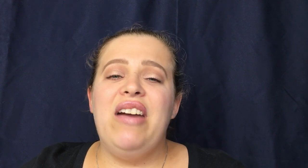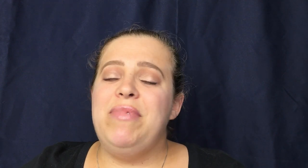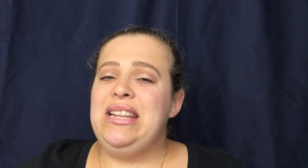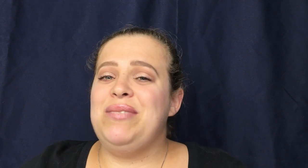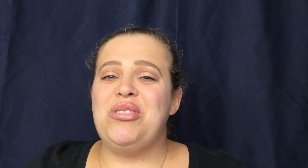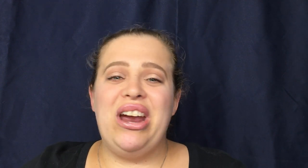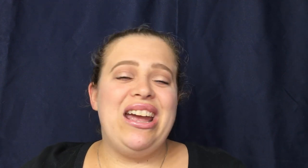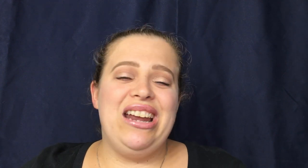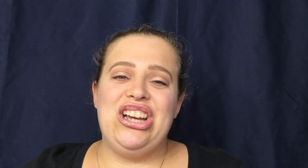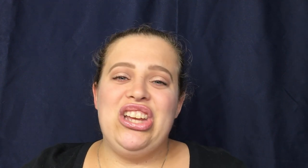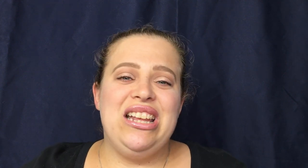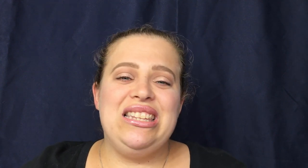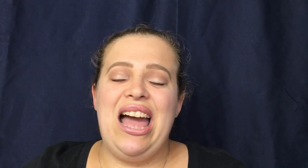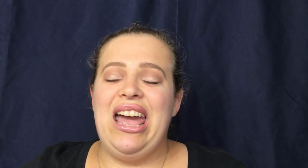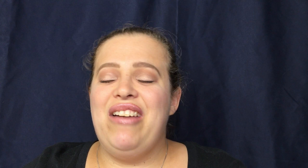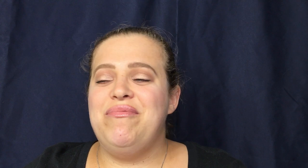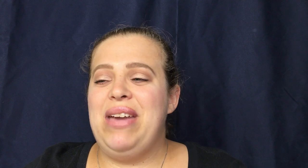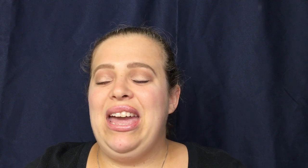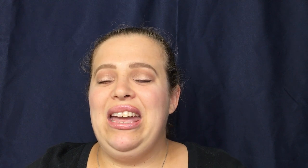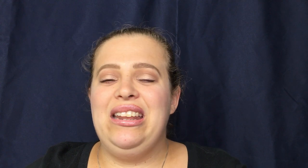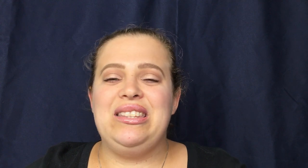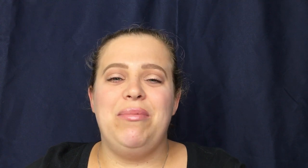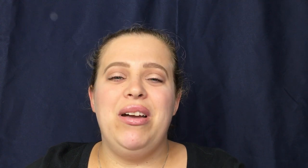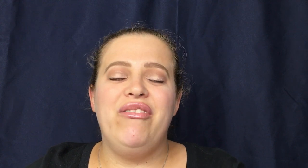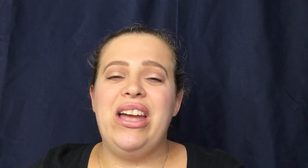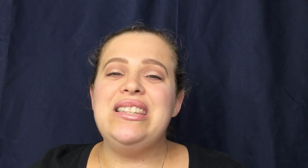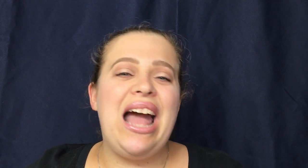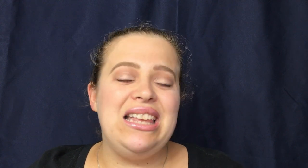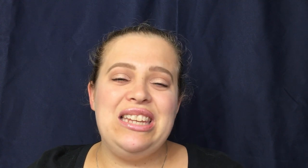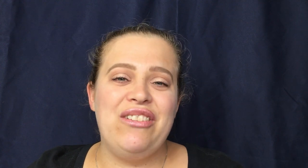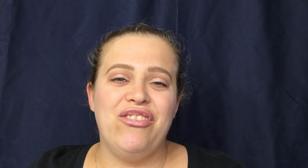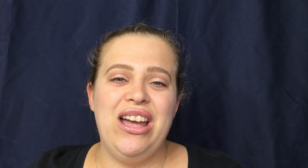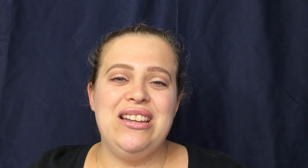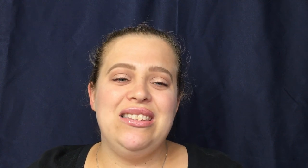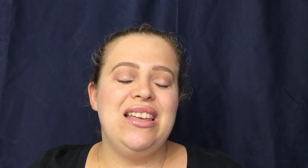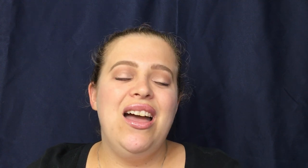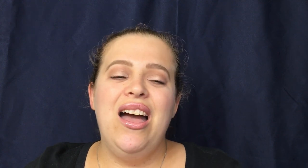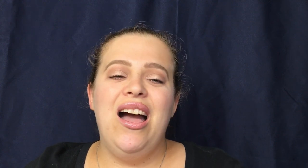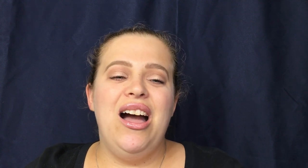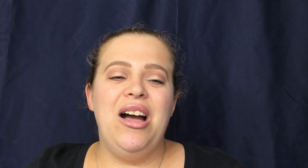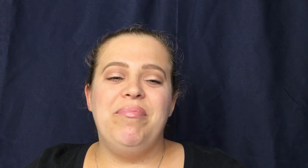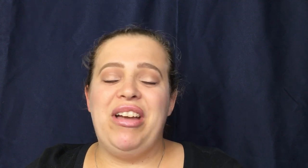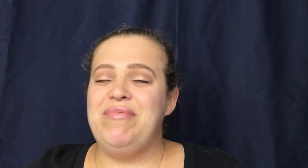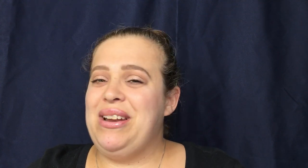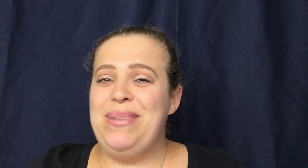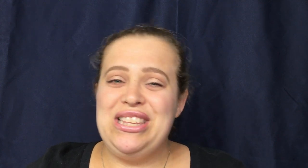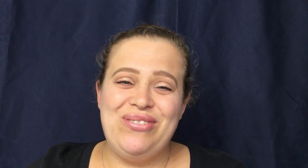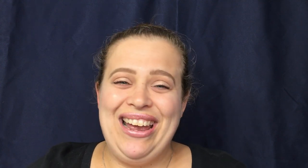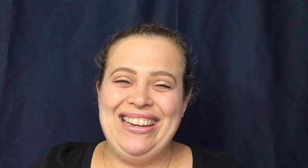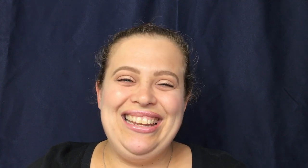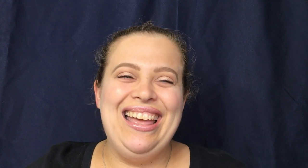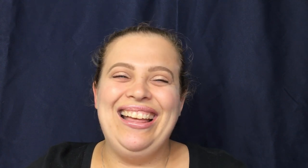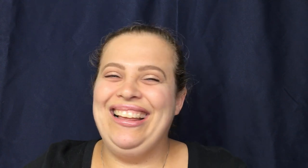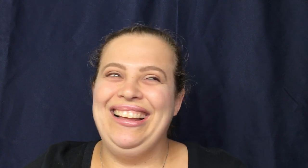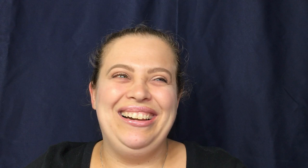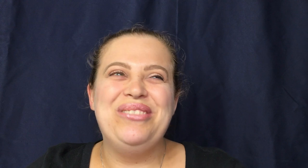made some great connections. I have made some fantastic friends. I've made a best friend,